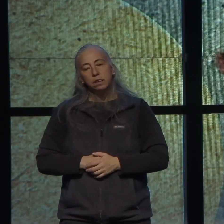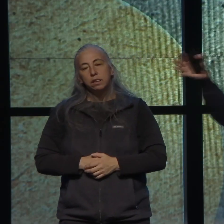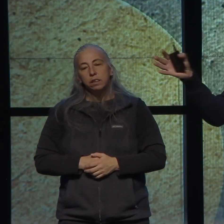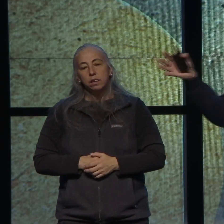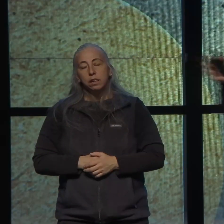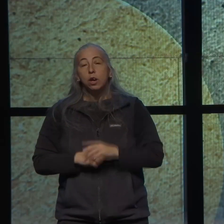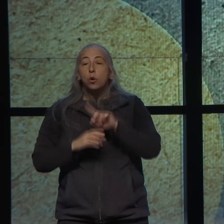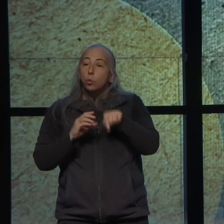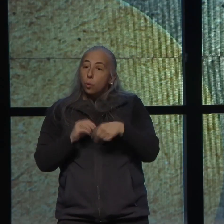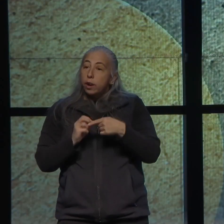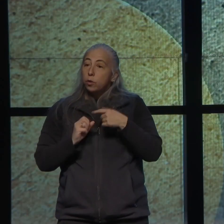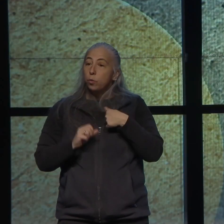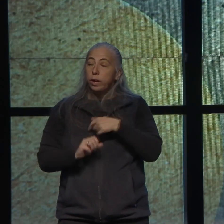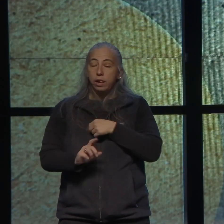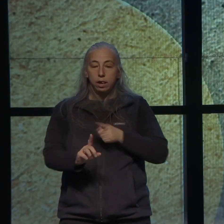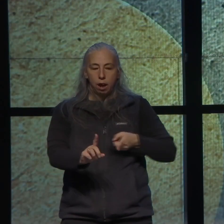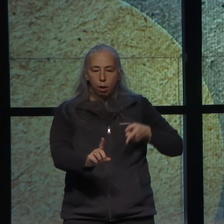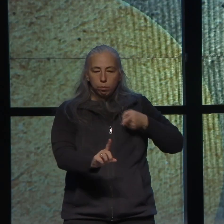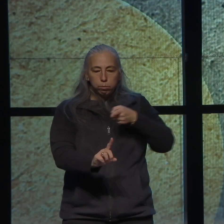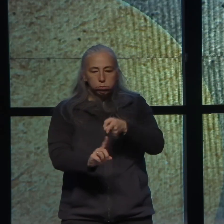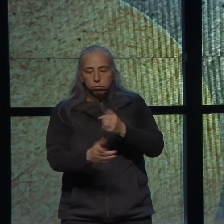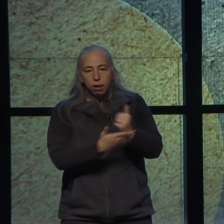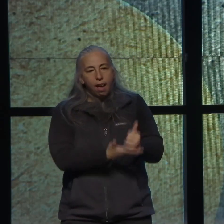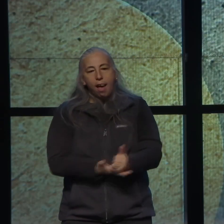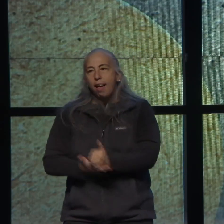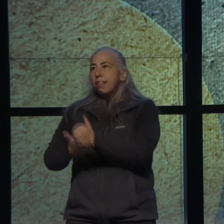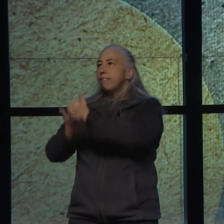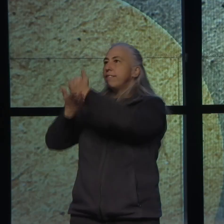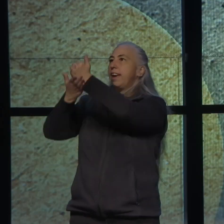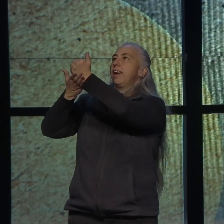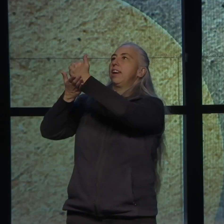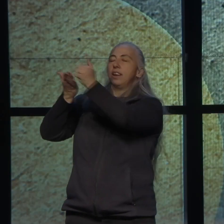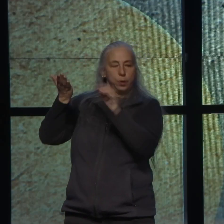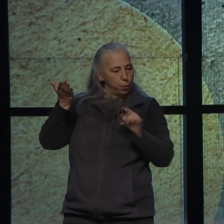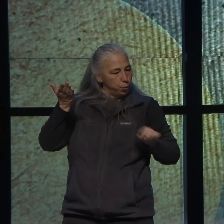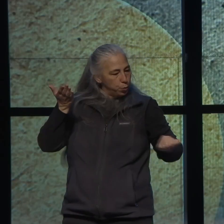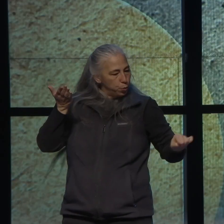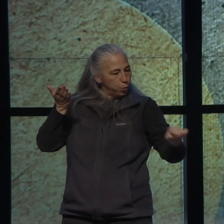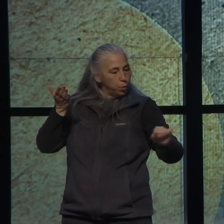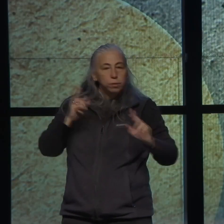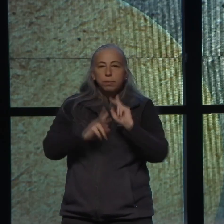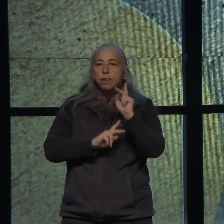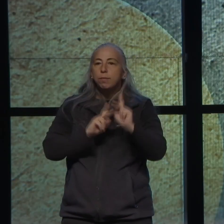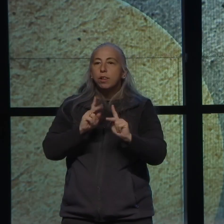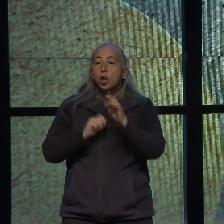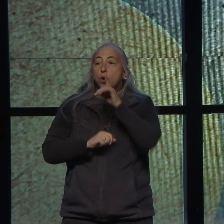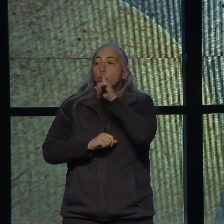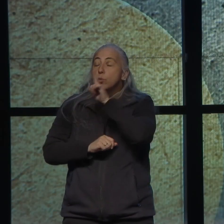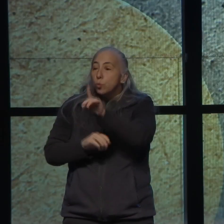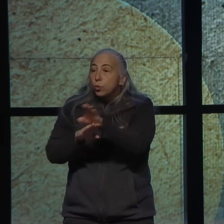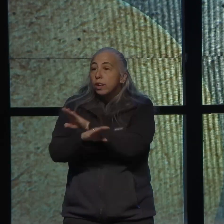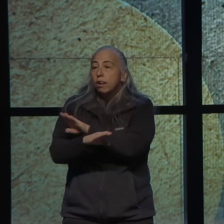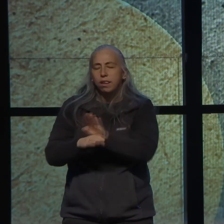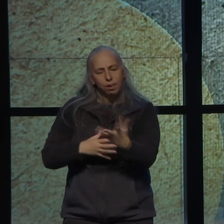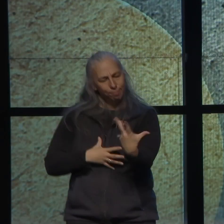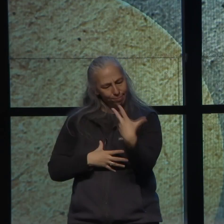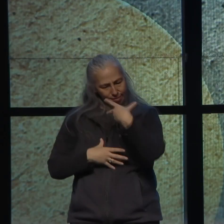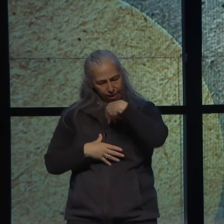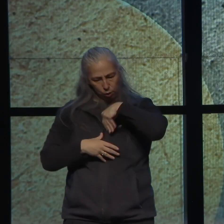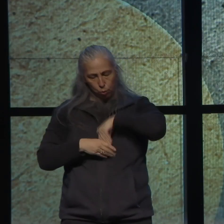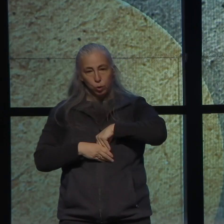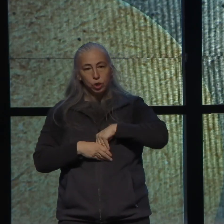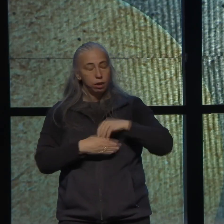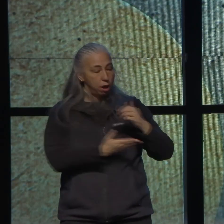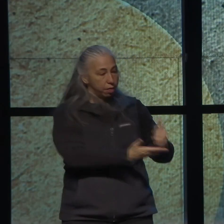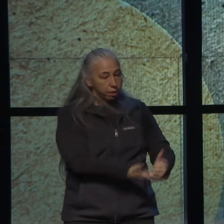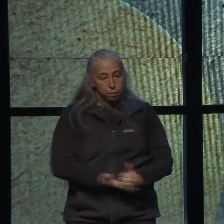do this, when we center those voices, when we elevate those voices, true inclusion, the amplification of the marginalized